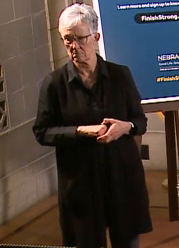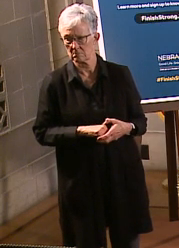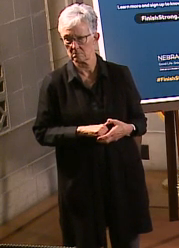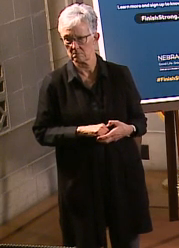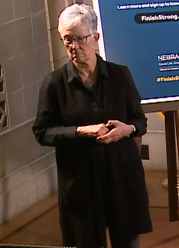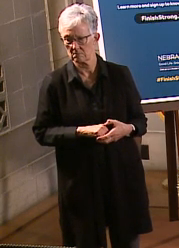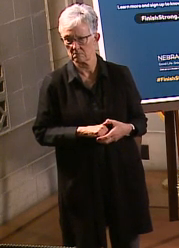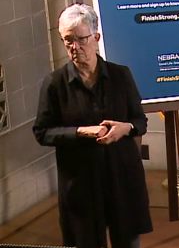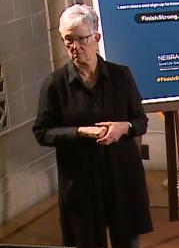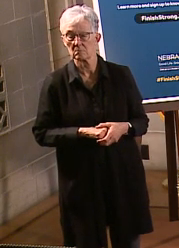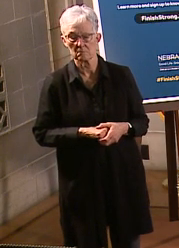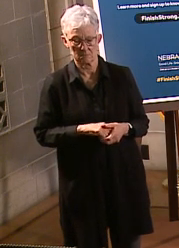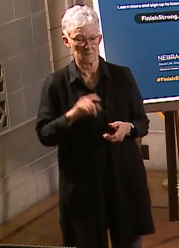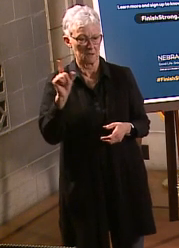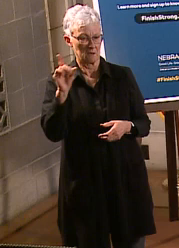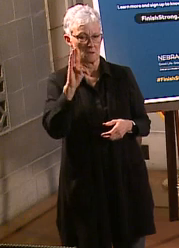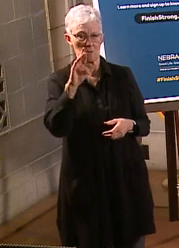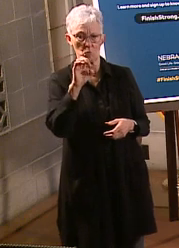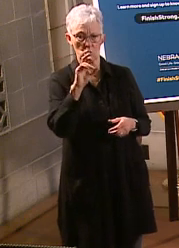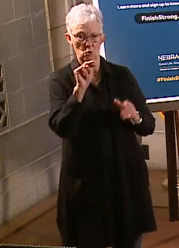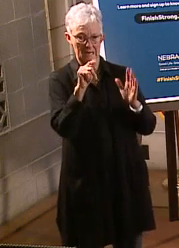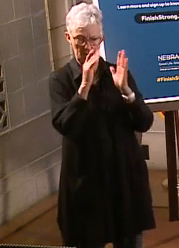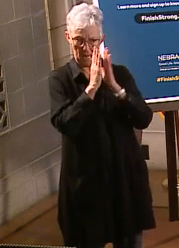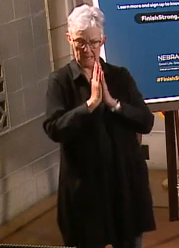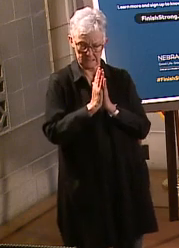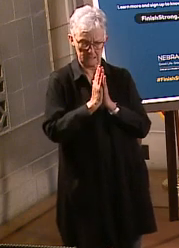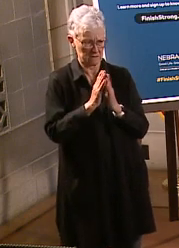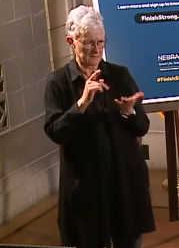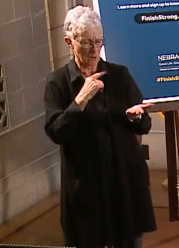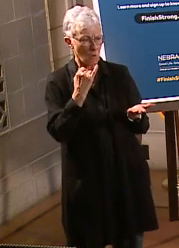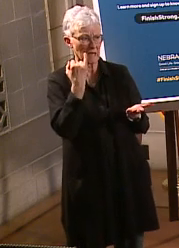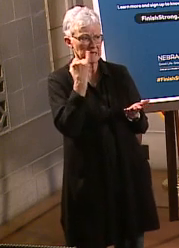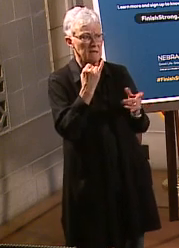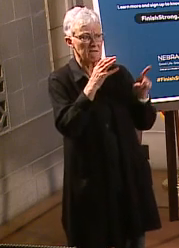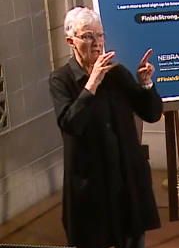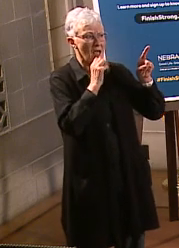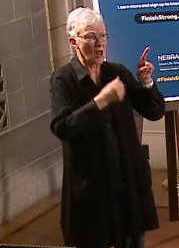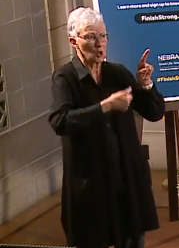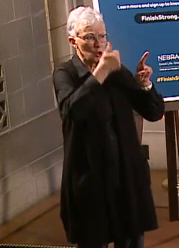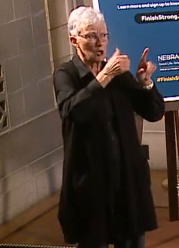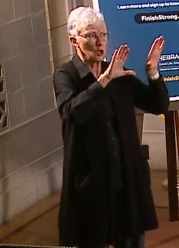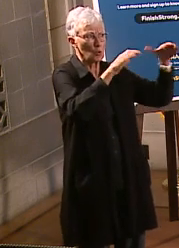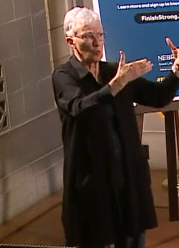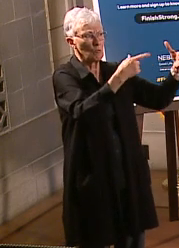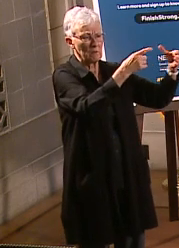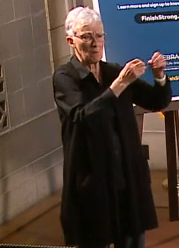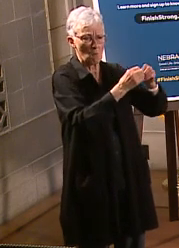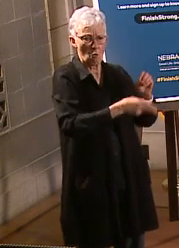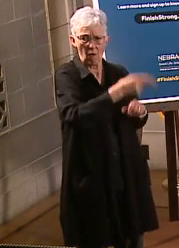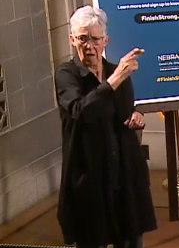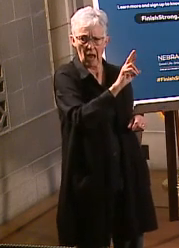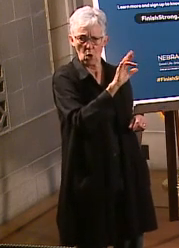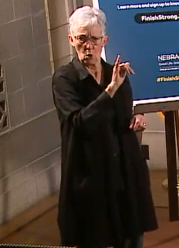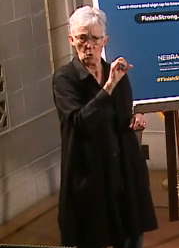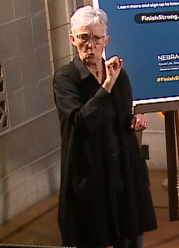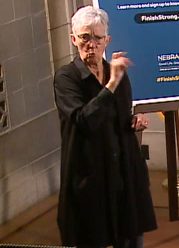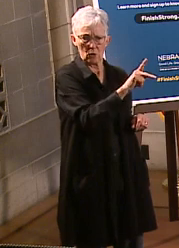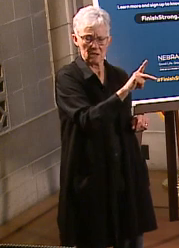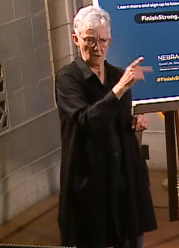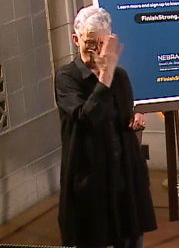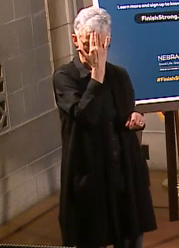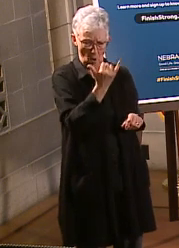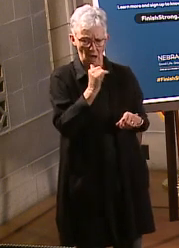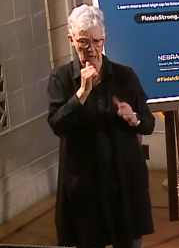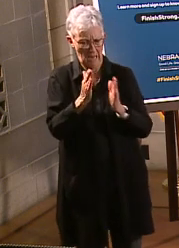current 90%? So Brent's asking if age is such a big consideration, why direct health departments to do 90%, why not direct them